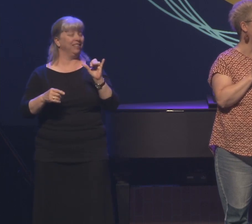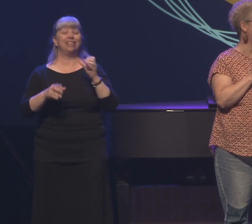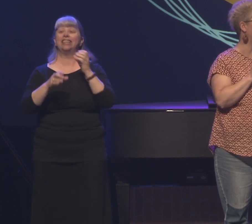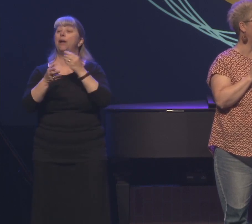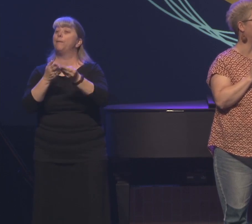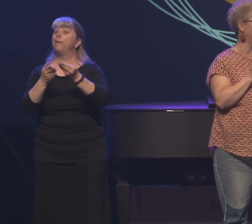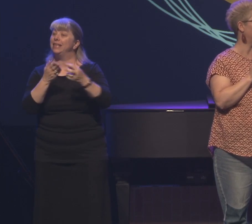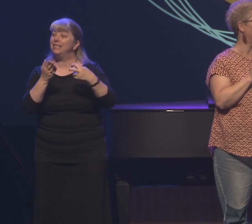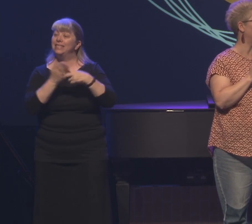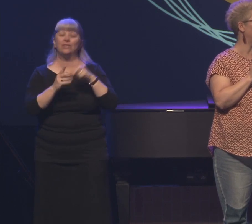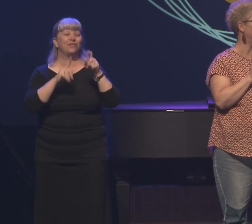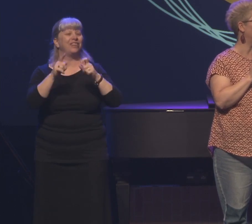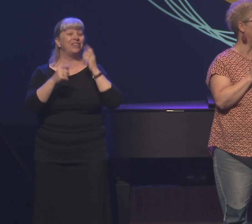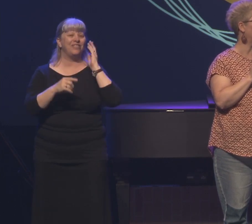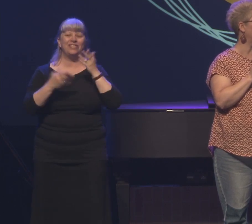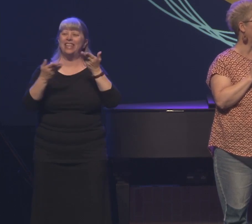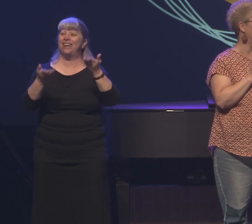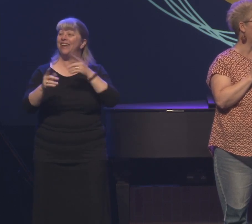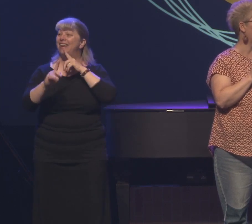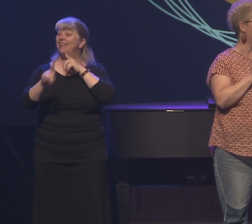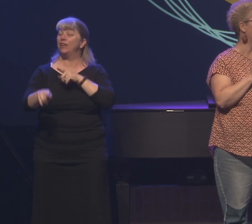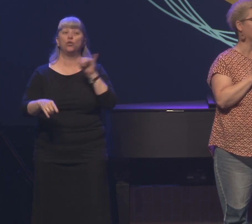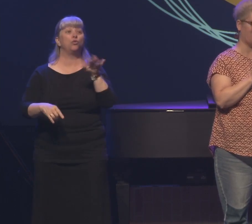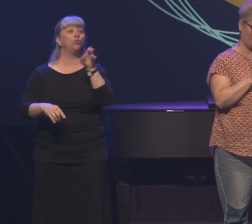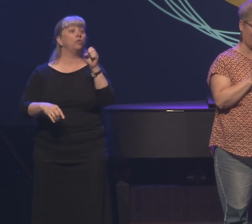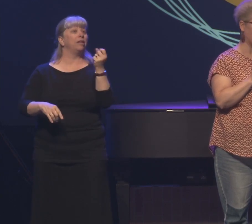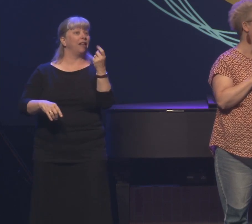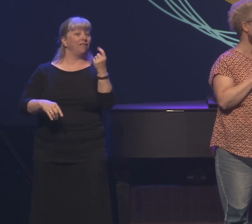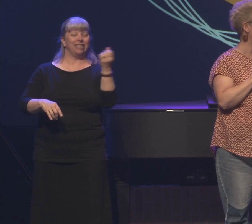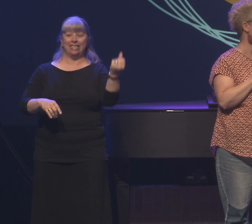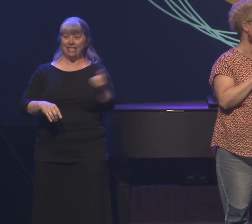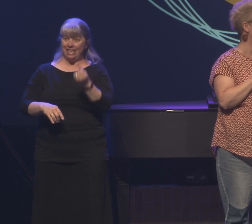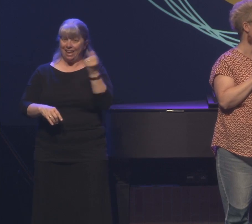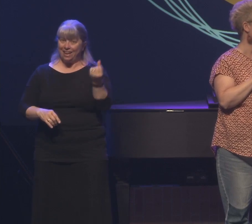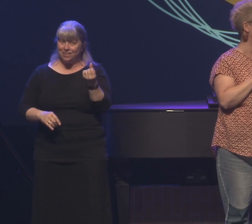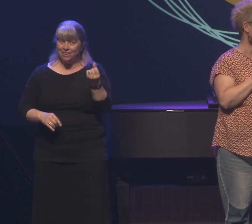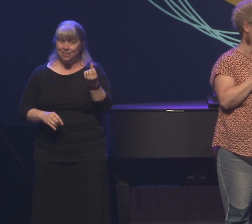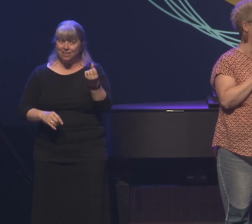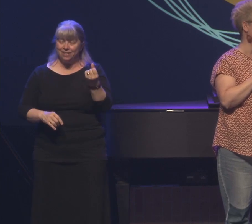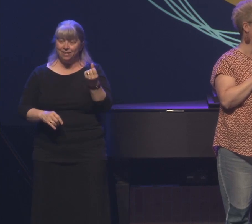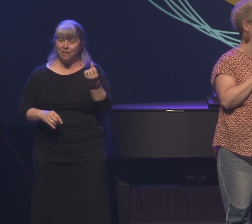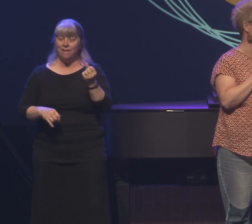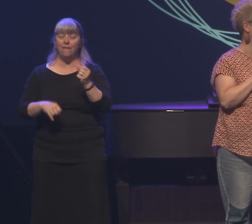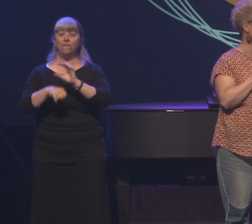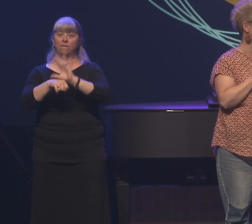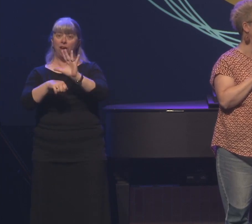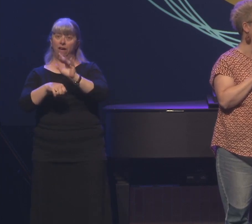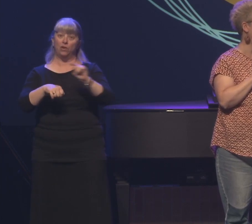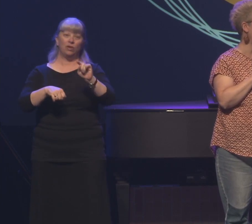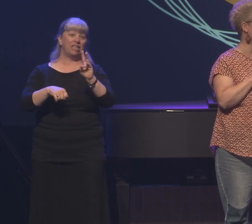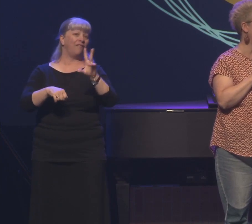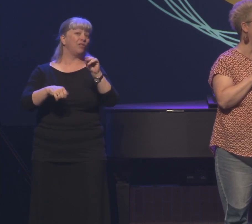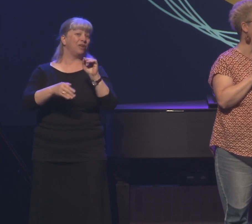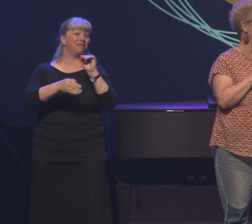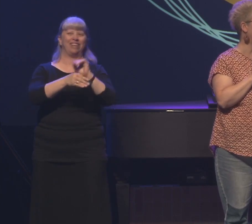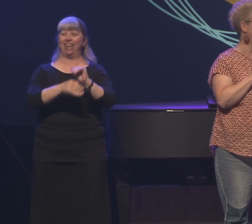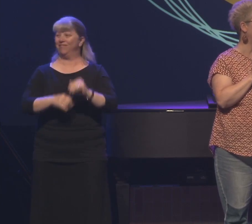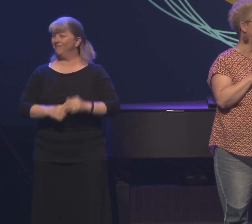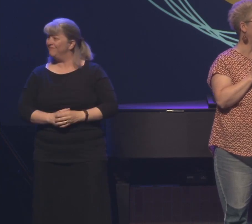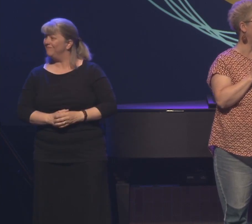you have questions, we'll be there to answer those. So June 11th, Saturday, 5 p.m. to 7:30 p.m. Yeah.